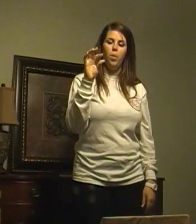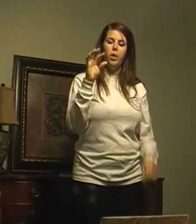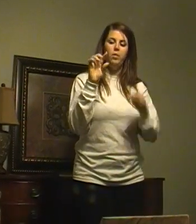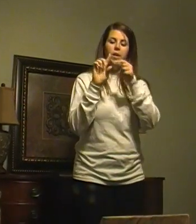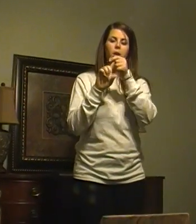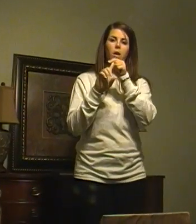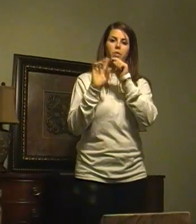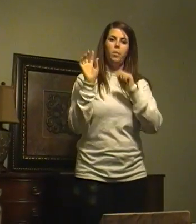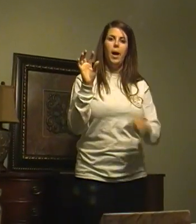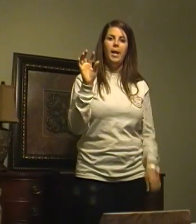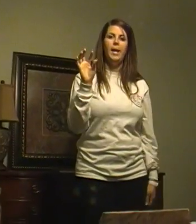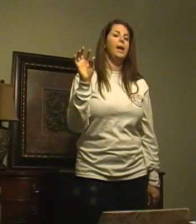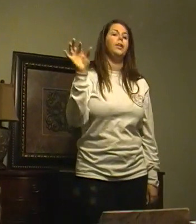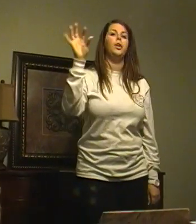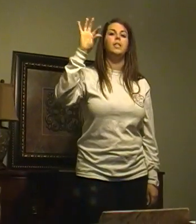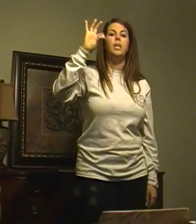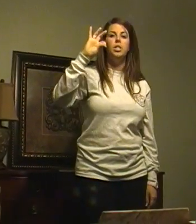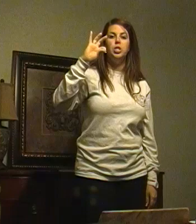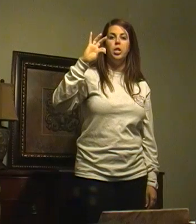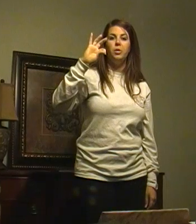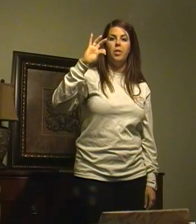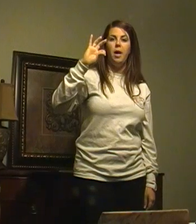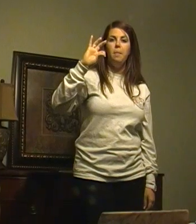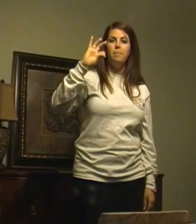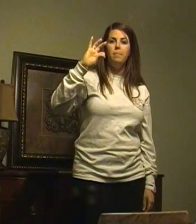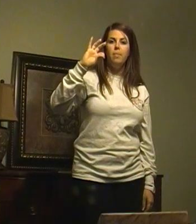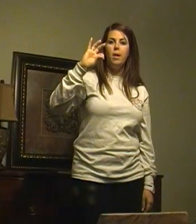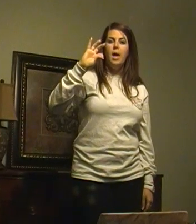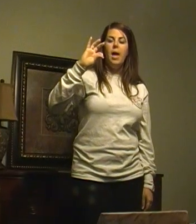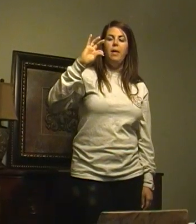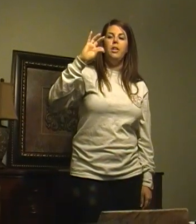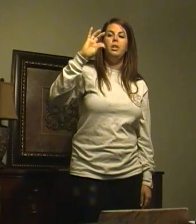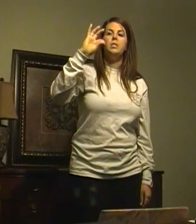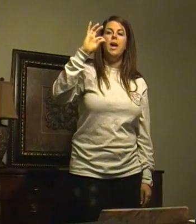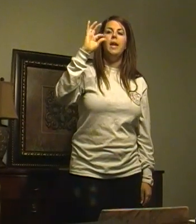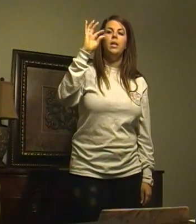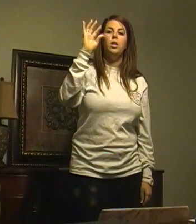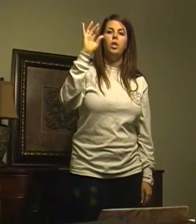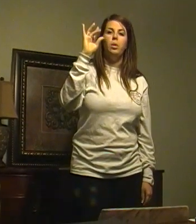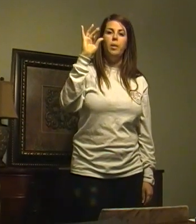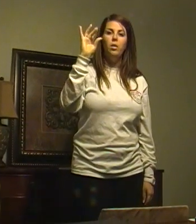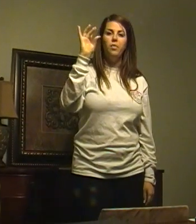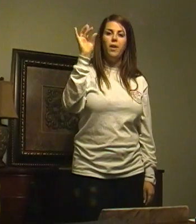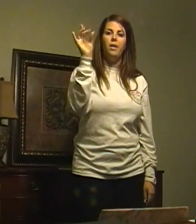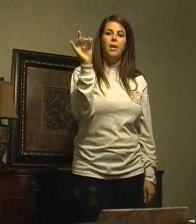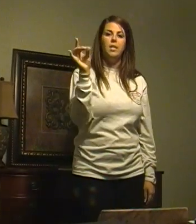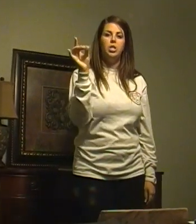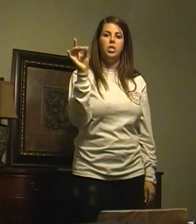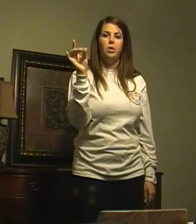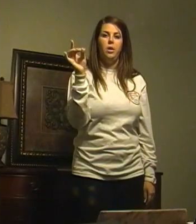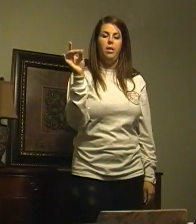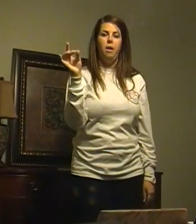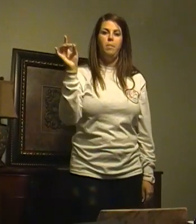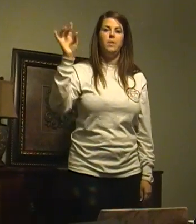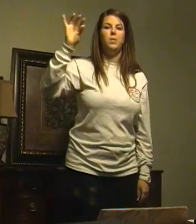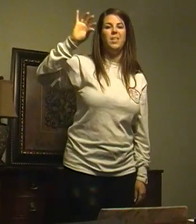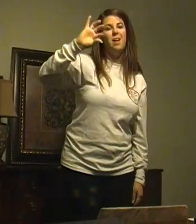pointer finger of your right hand, you're going to touch it to your thumb, and then you take your middle finger and touch it to your thumb. So it's kind of